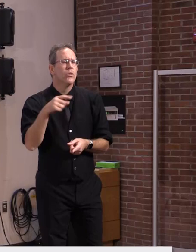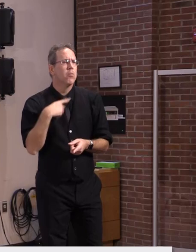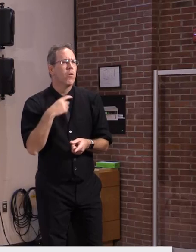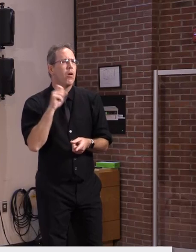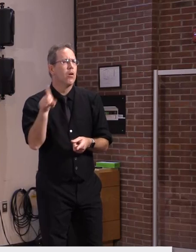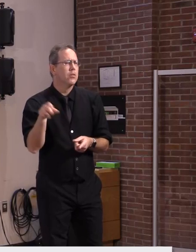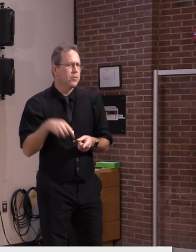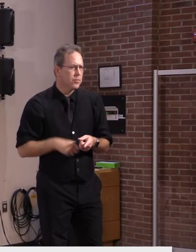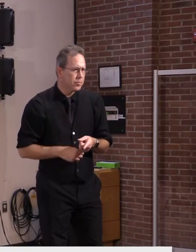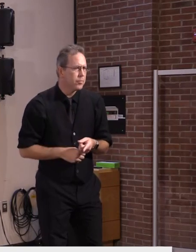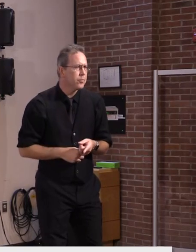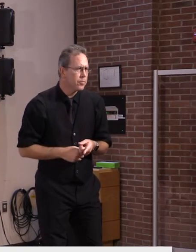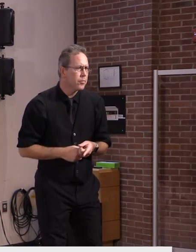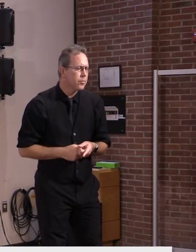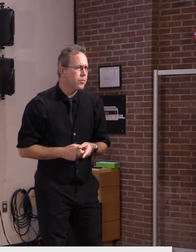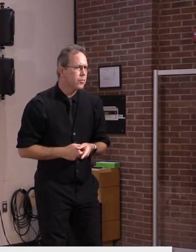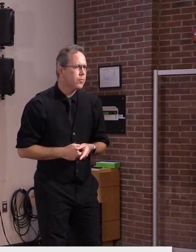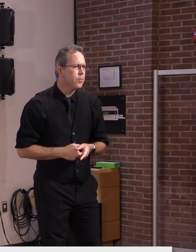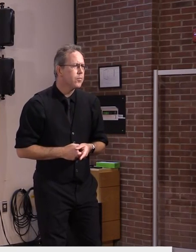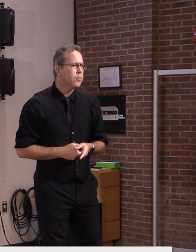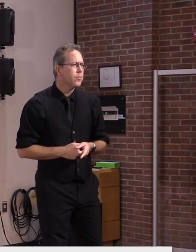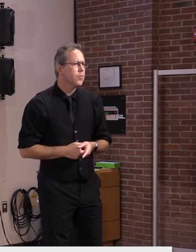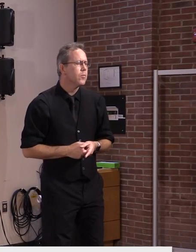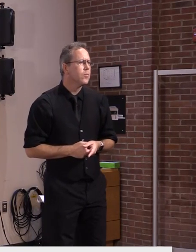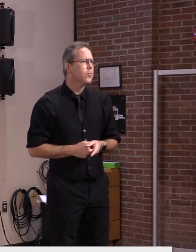People who are eligible to get a booster shot,